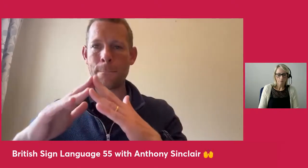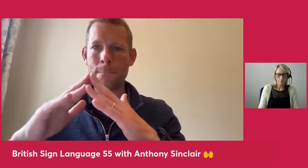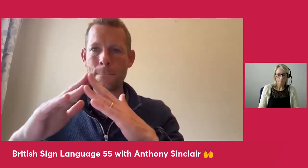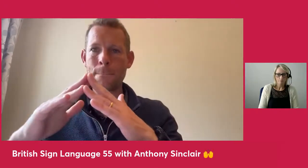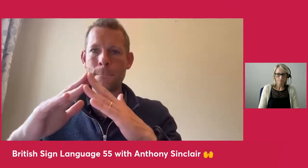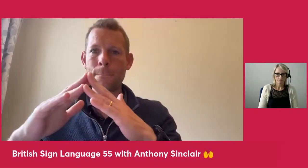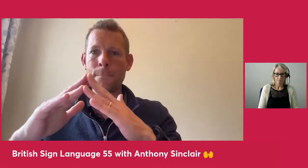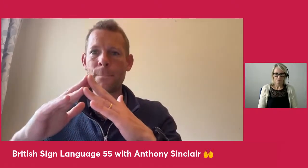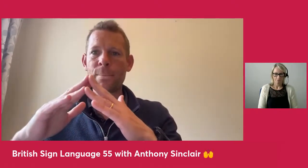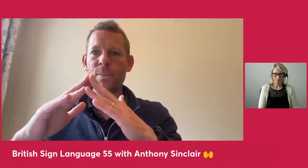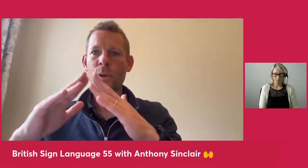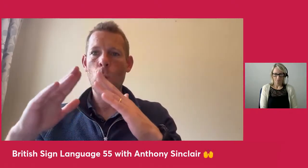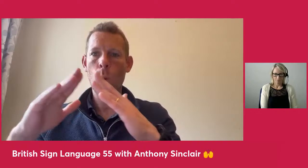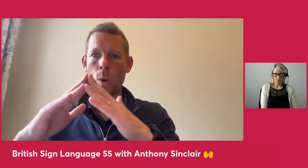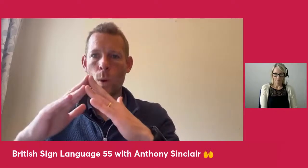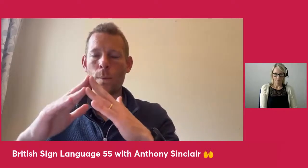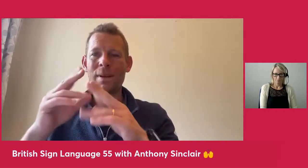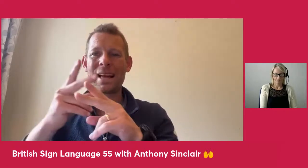home.